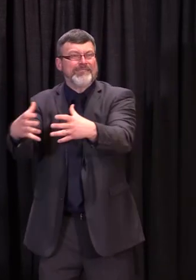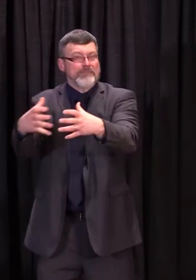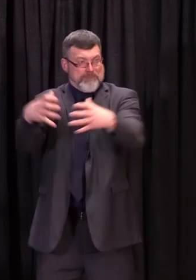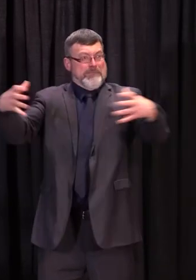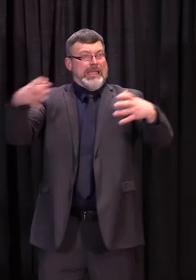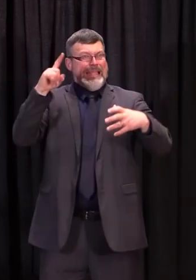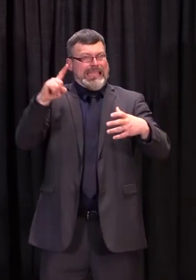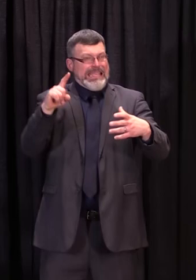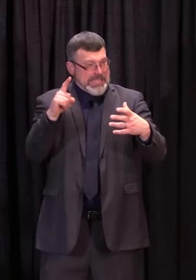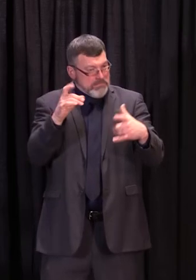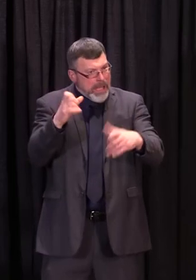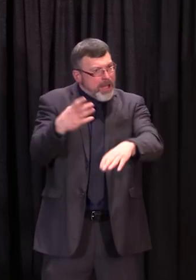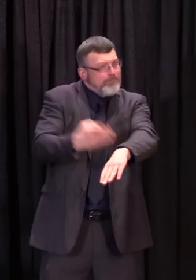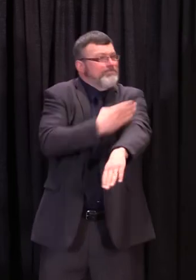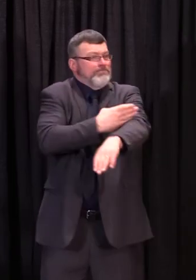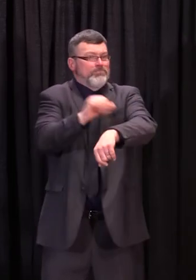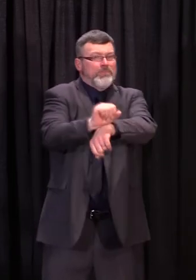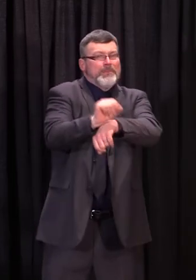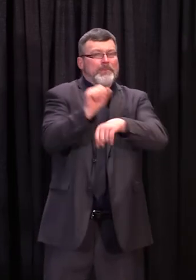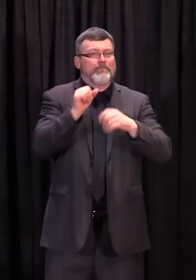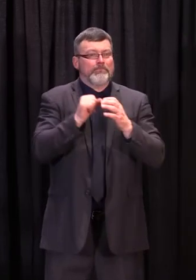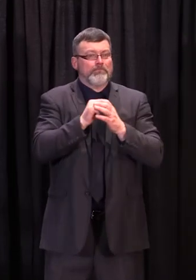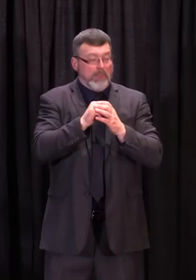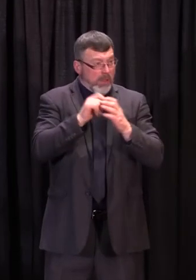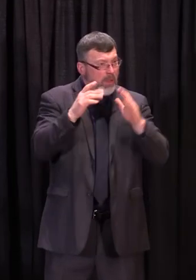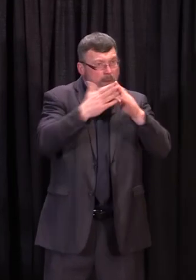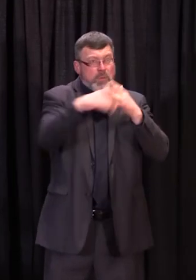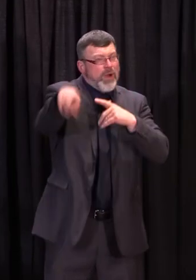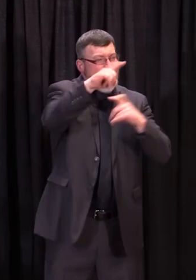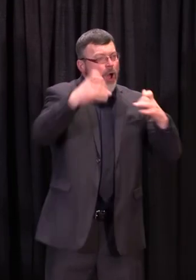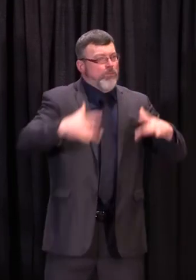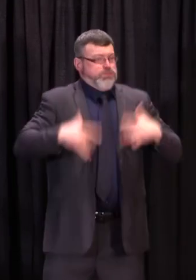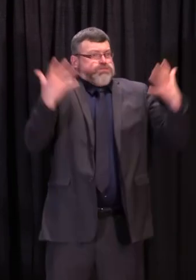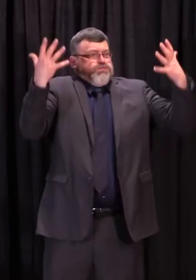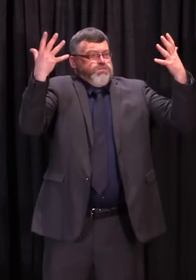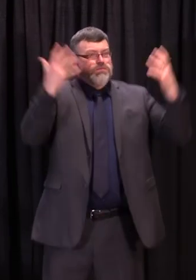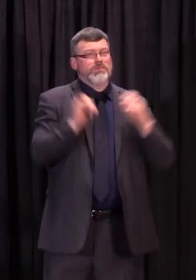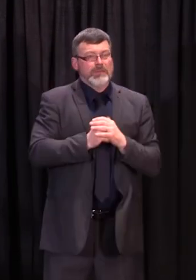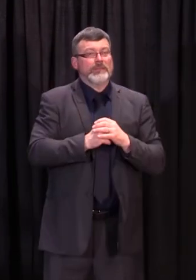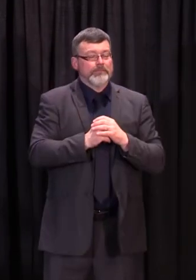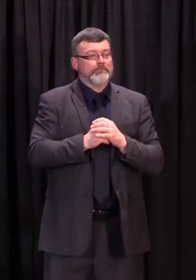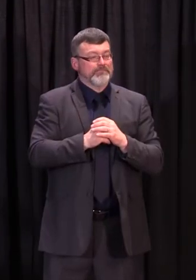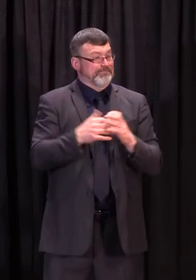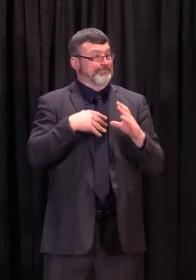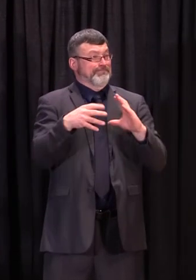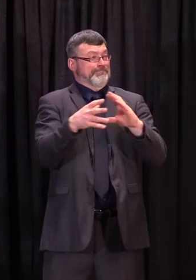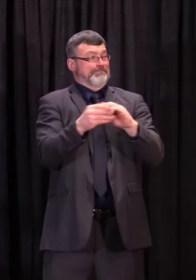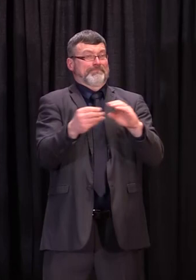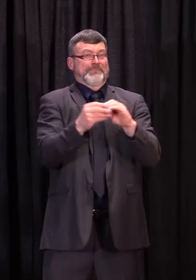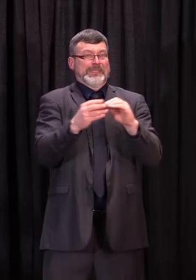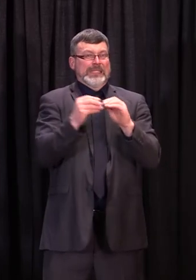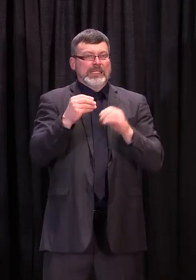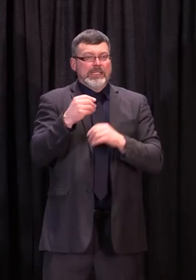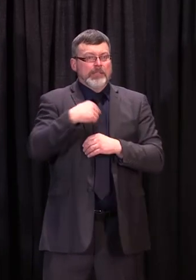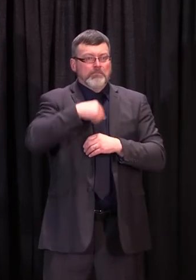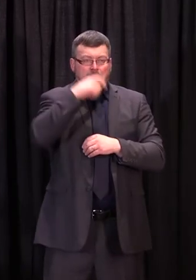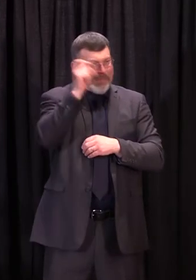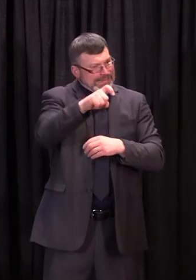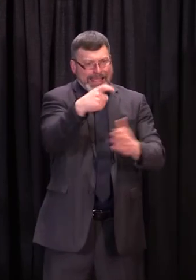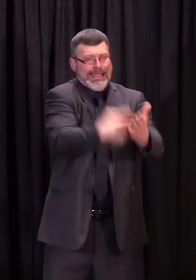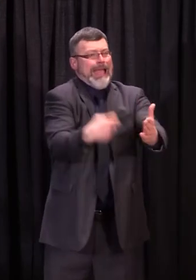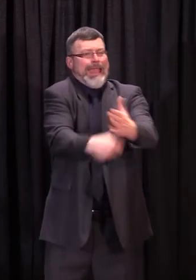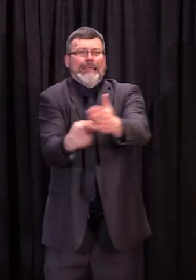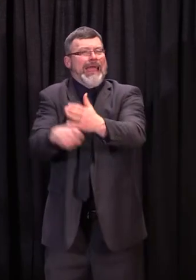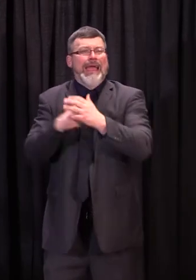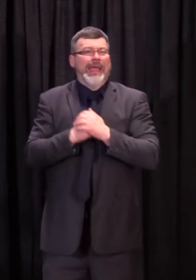thrive. As I've noted before, we don't need more taxes. We need more